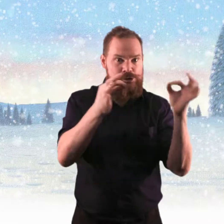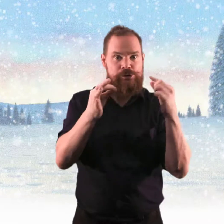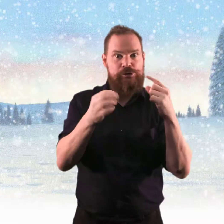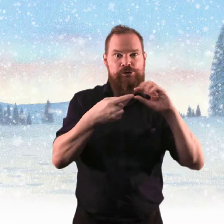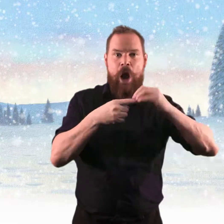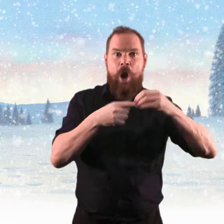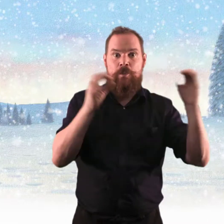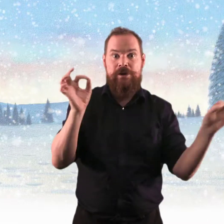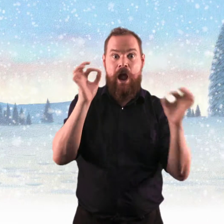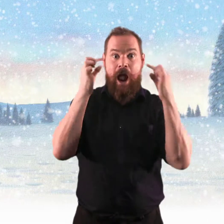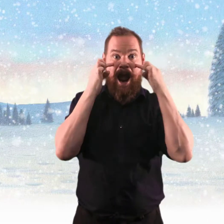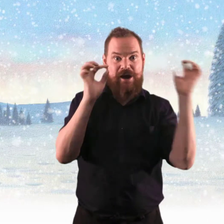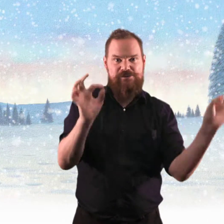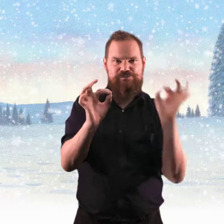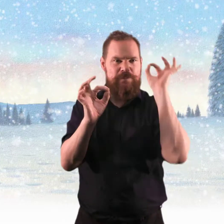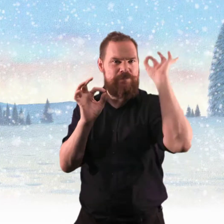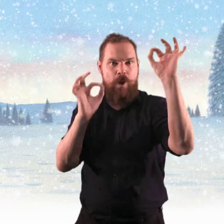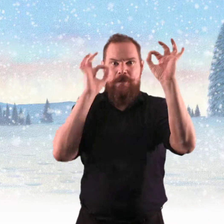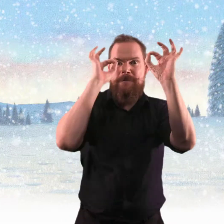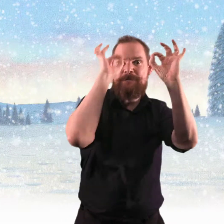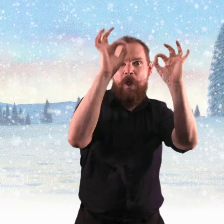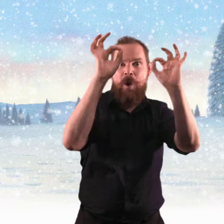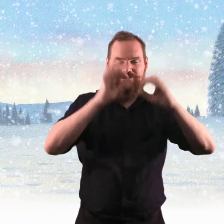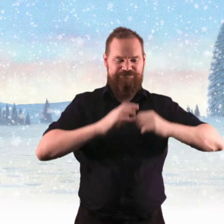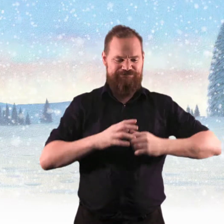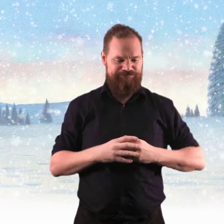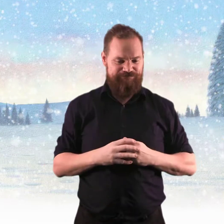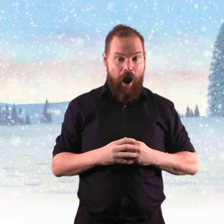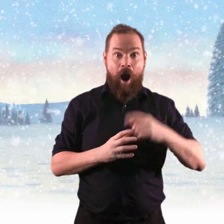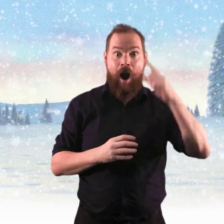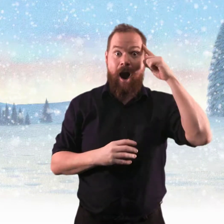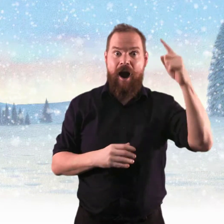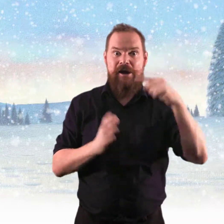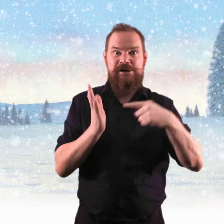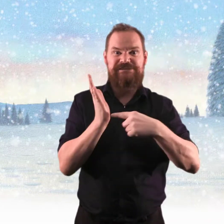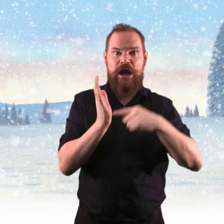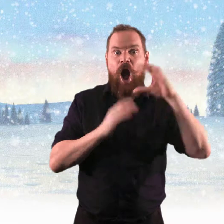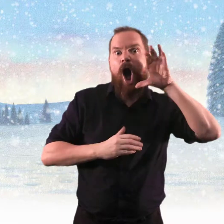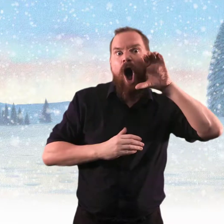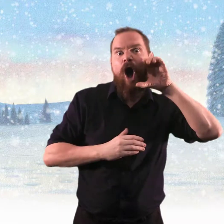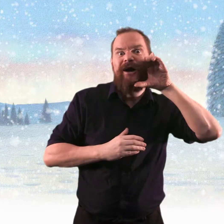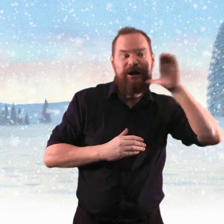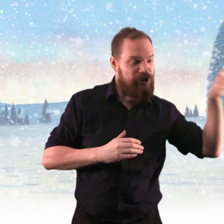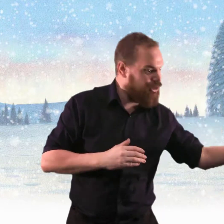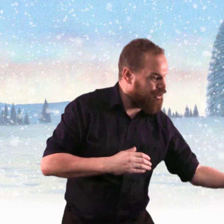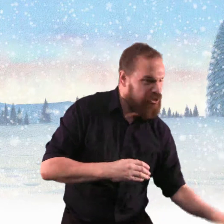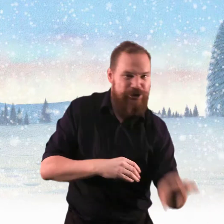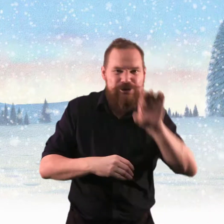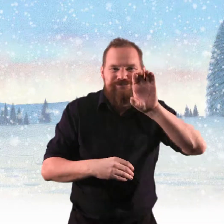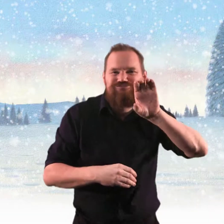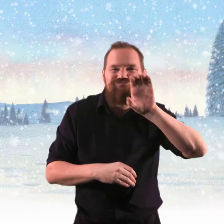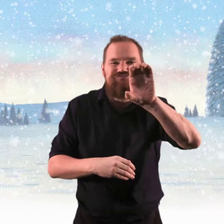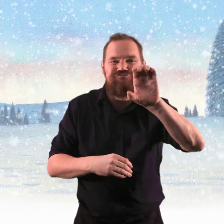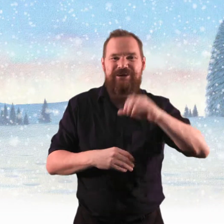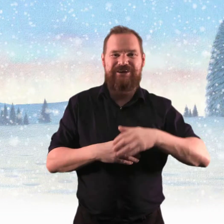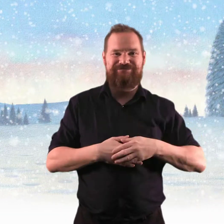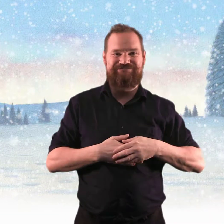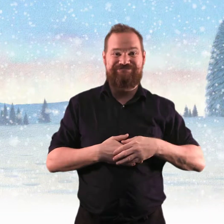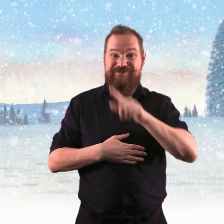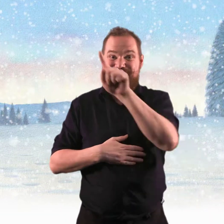the nose. And last of all, he gave him a big, wide smile.